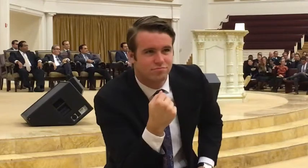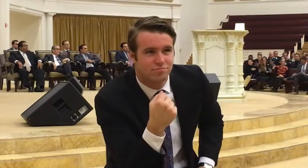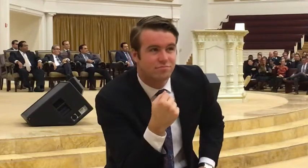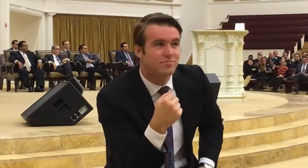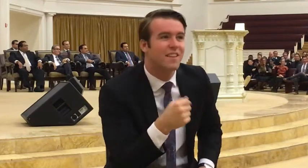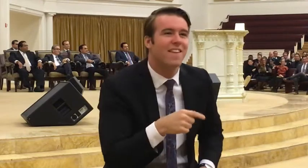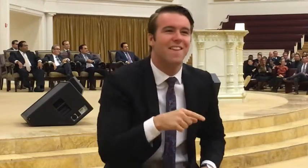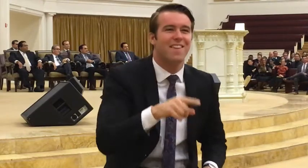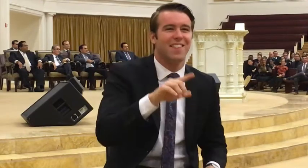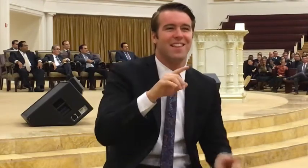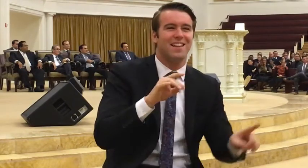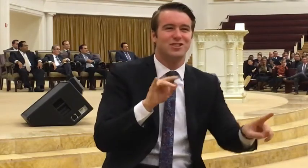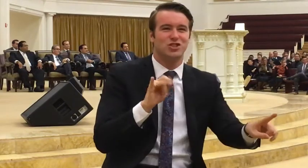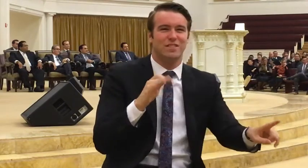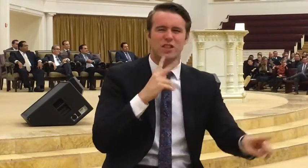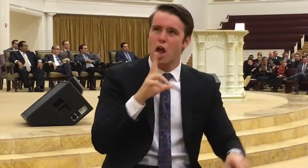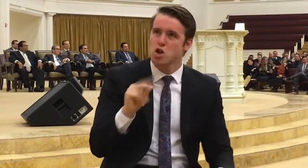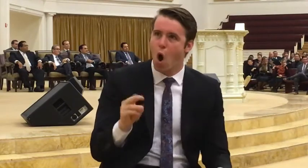Y'all didn't hear that.